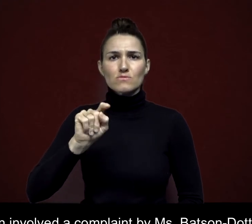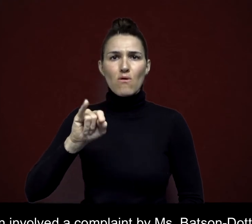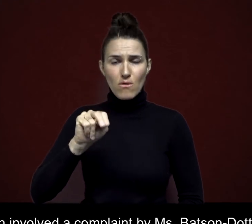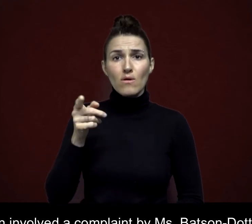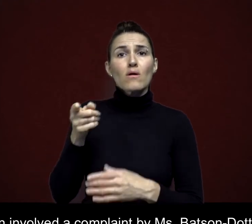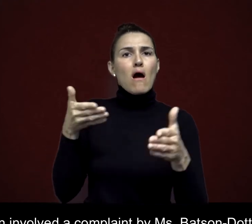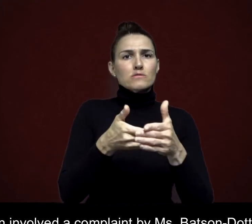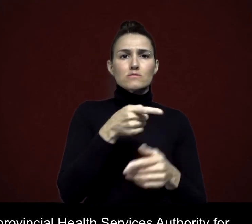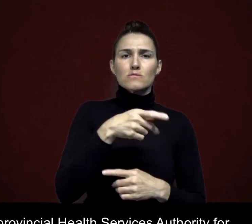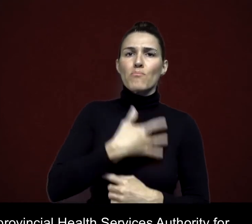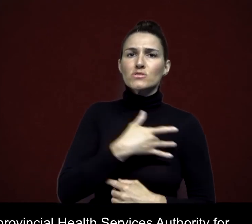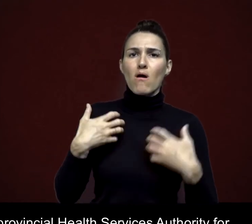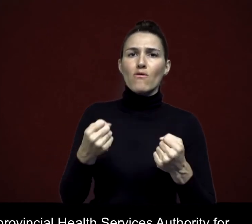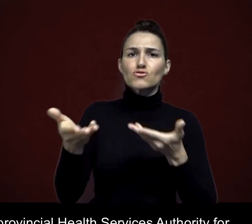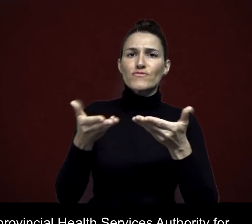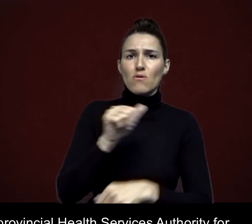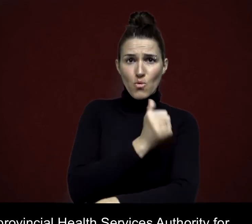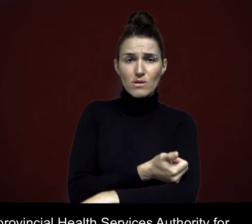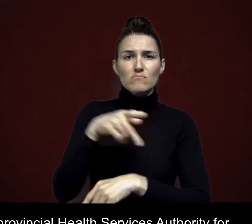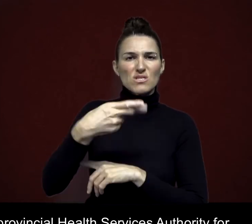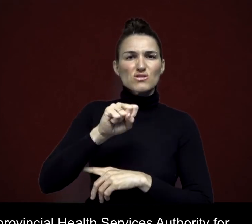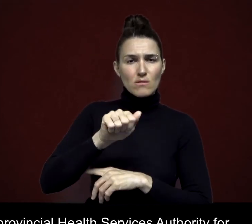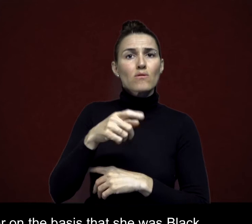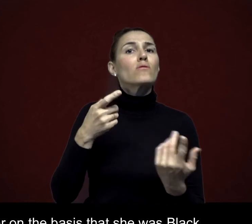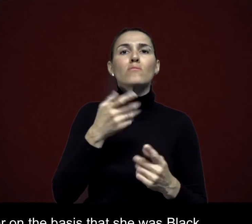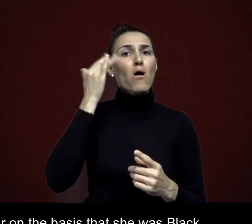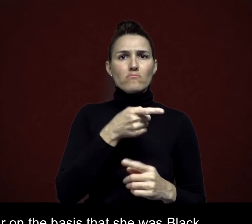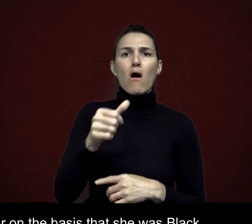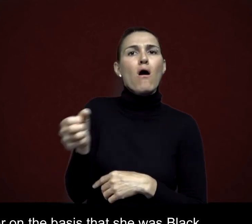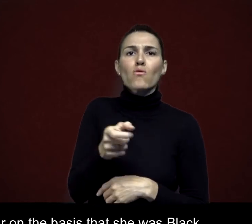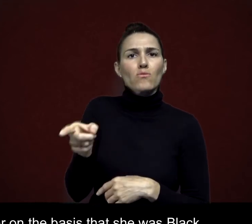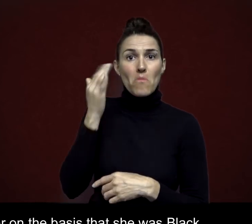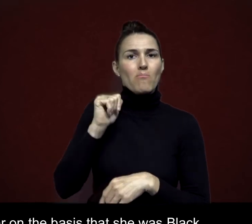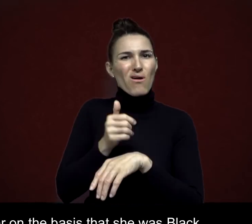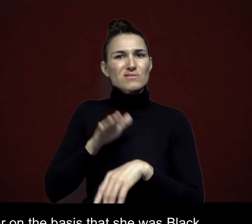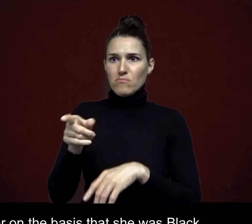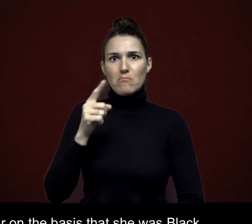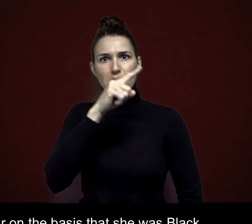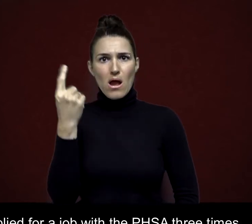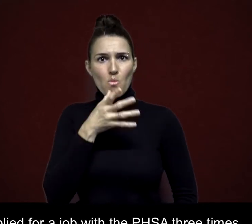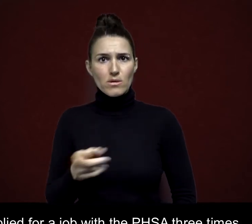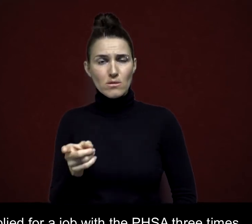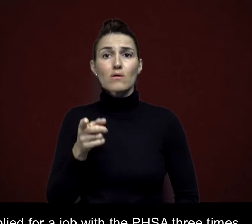Ms. Batson-Dotton against the Provincial Health Services Authority for not hiring her on the basis that she was Black. She had applied for a job